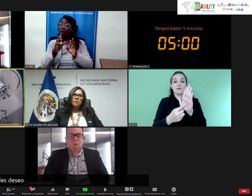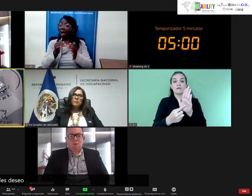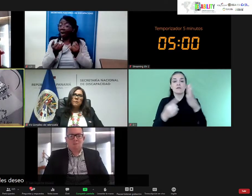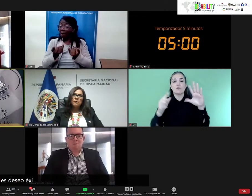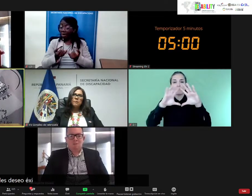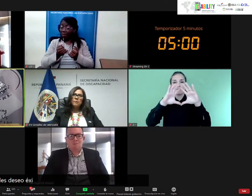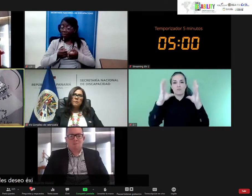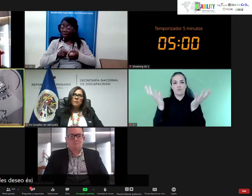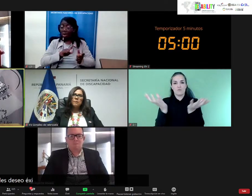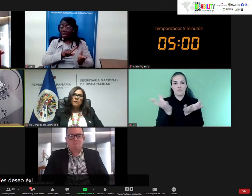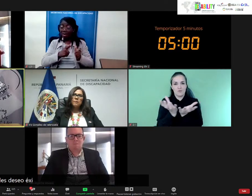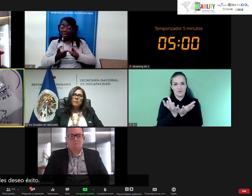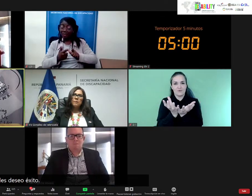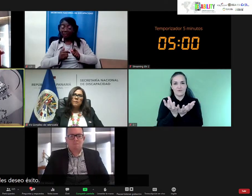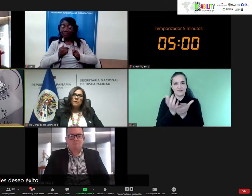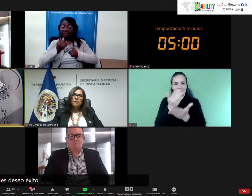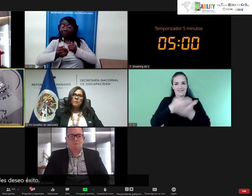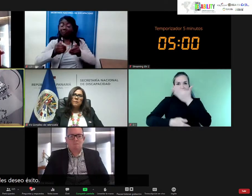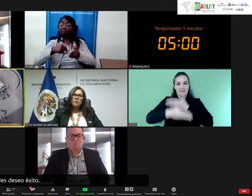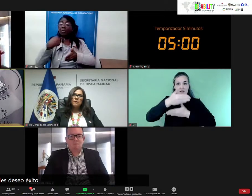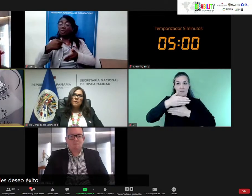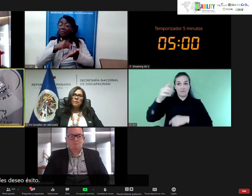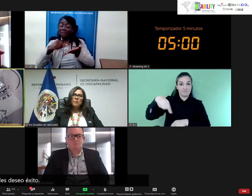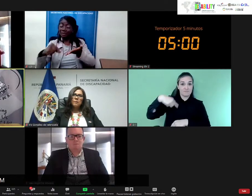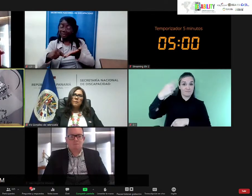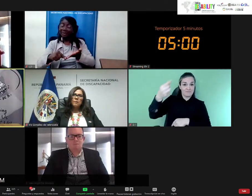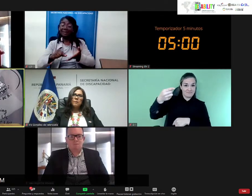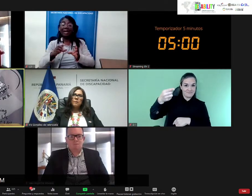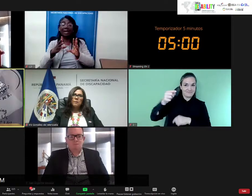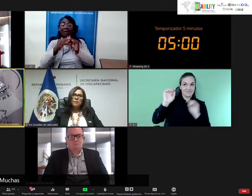invitation and your attention